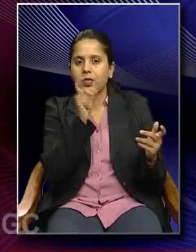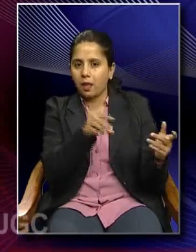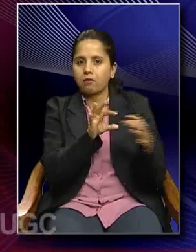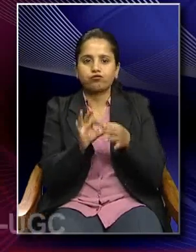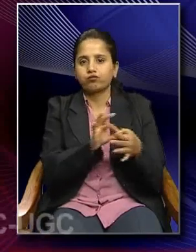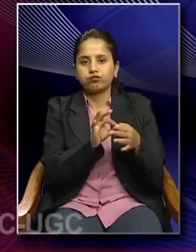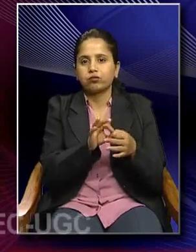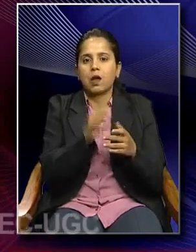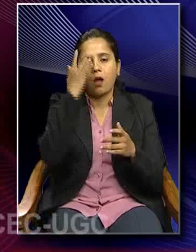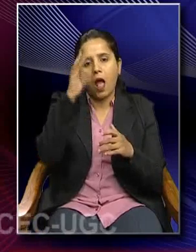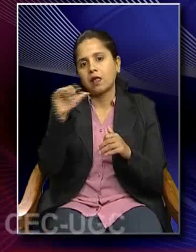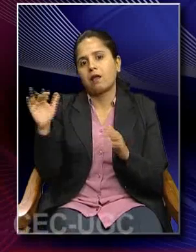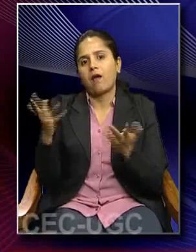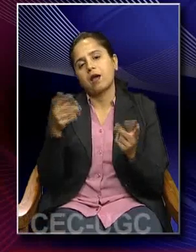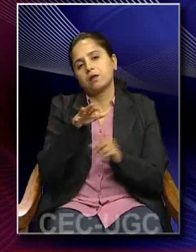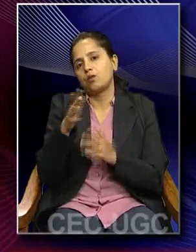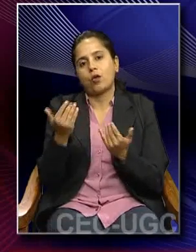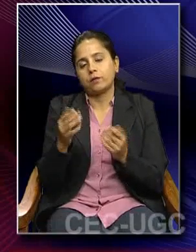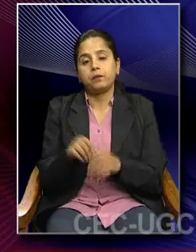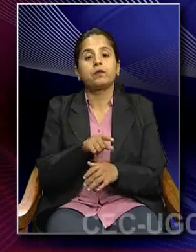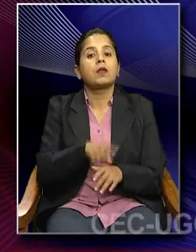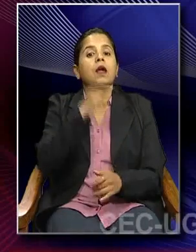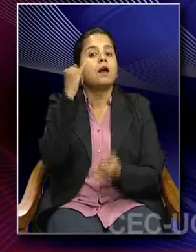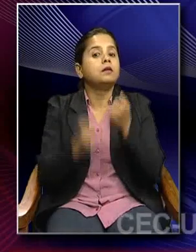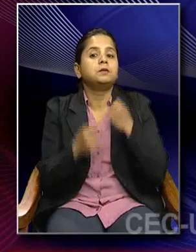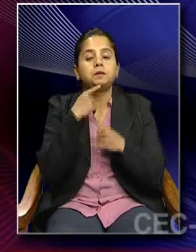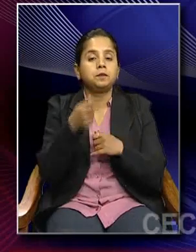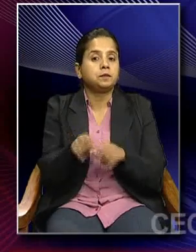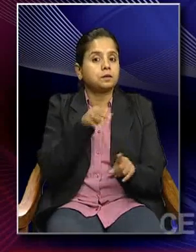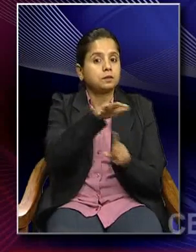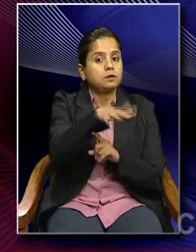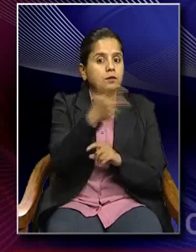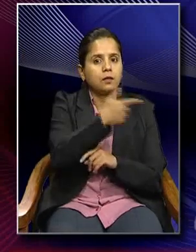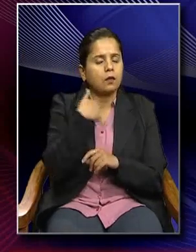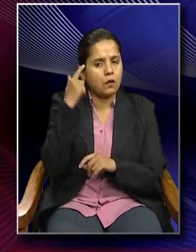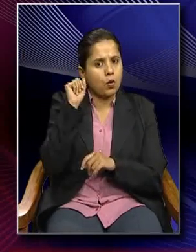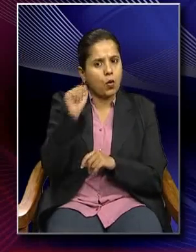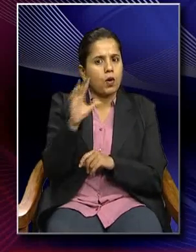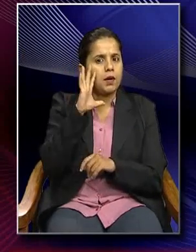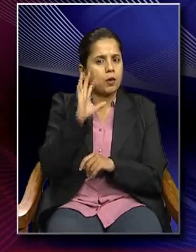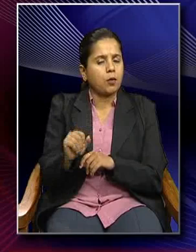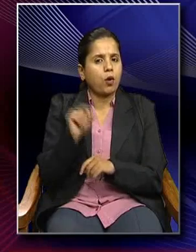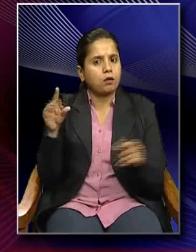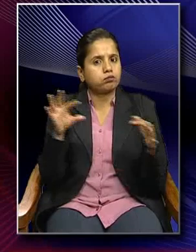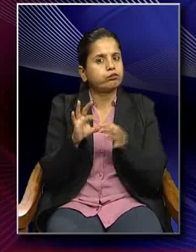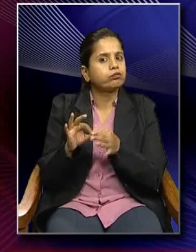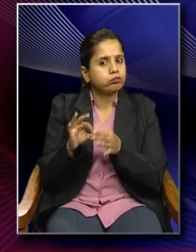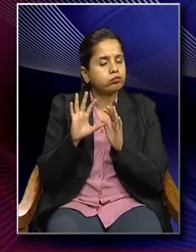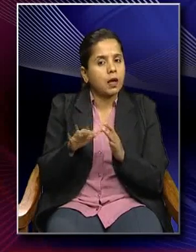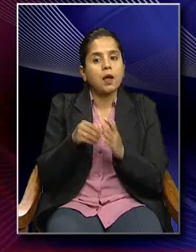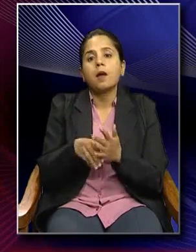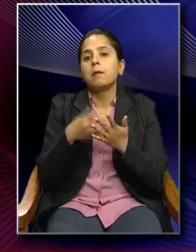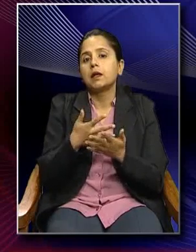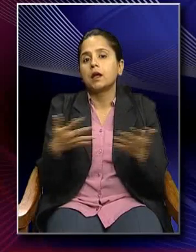here. The last is that the effect is the essence of its material cause and as